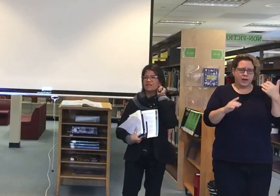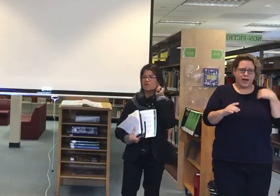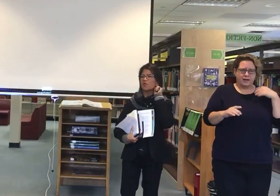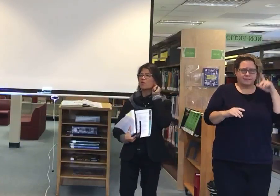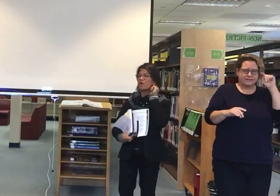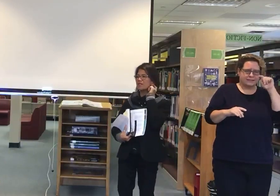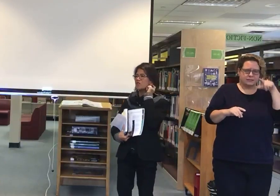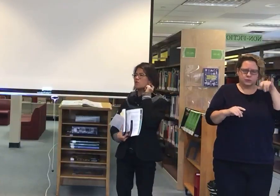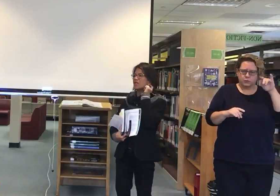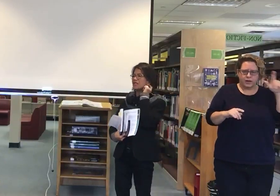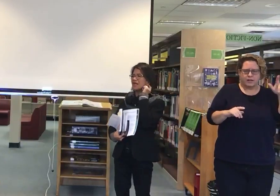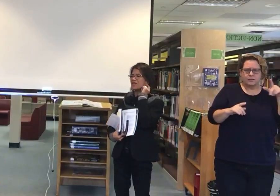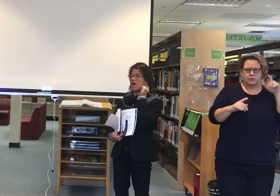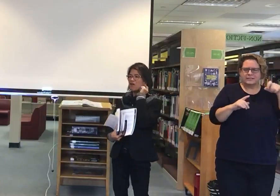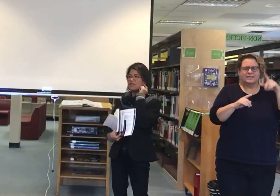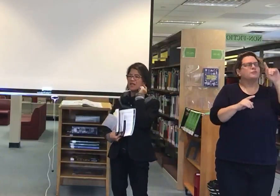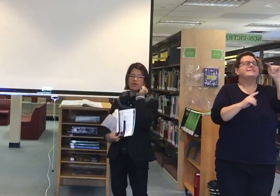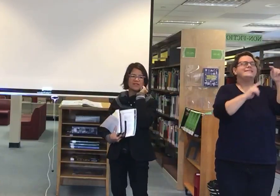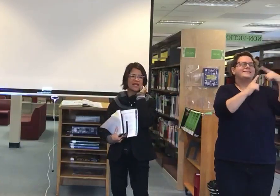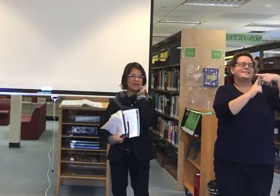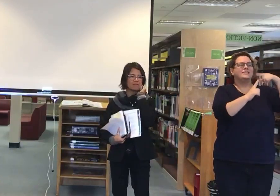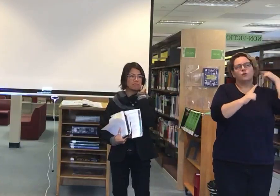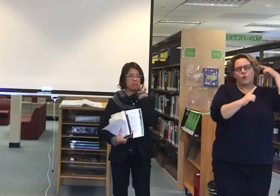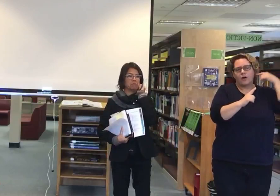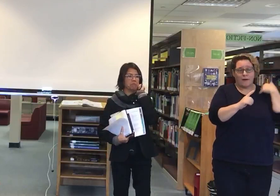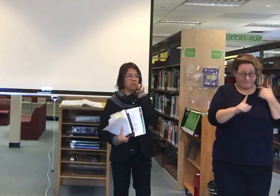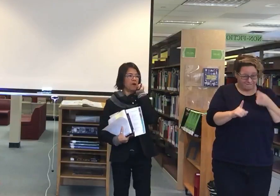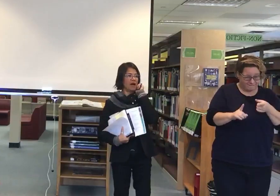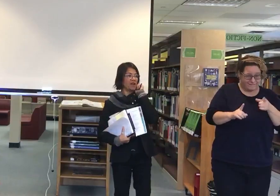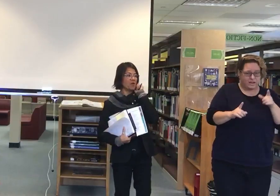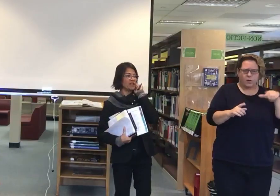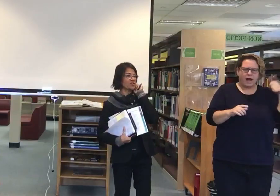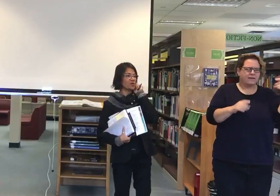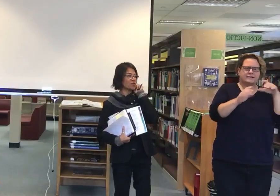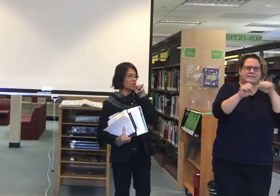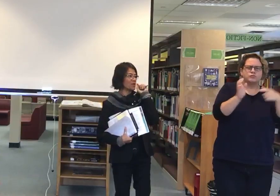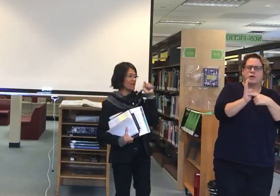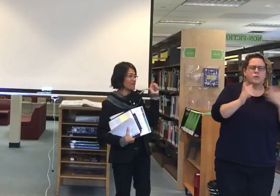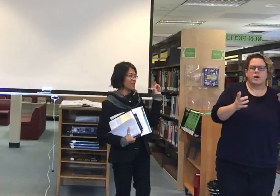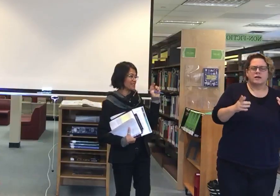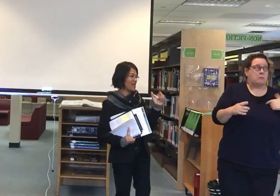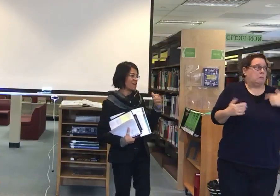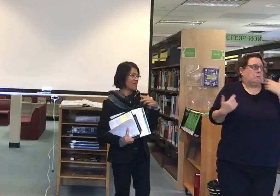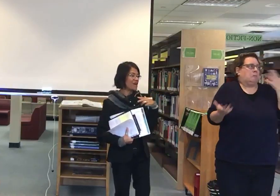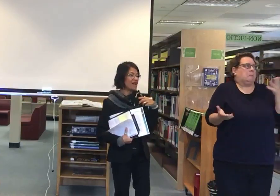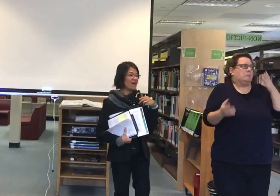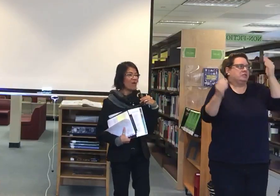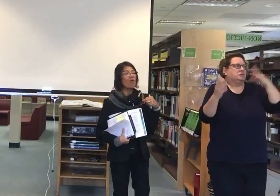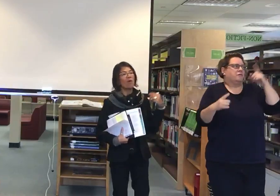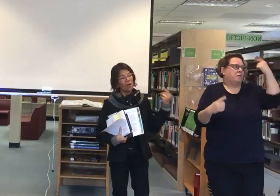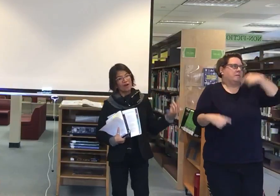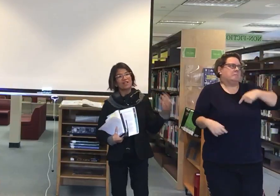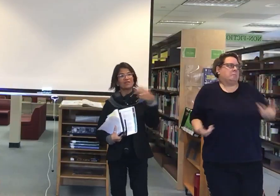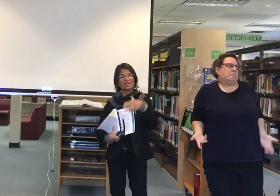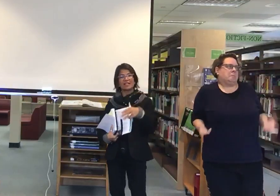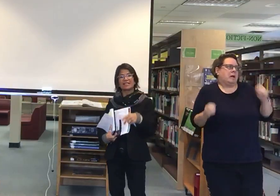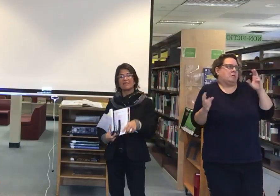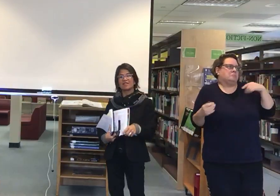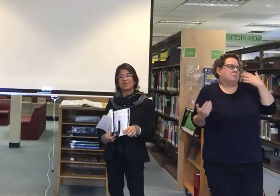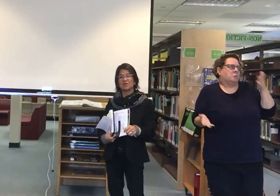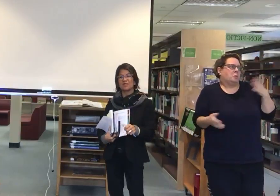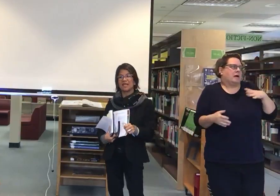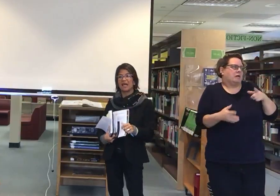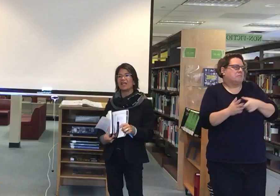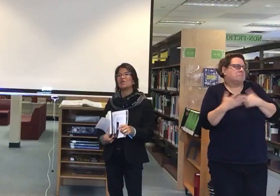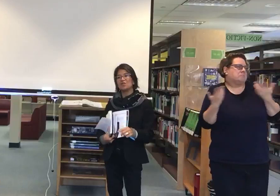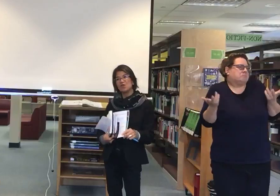are the systems, or what do you need? And often they would say, I don't know, I just go to school and everything's there. Or conversely, some